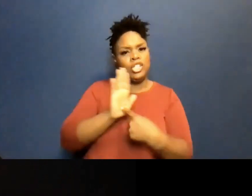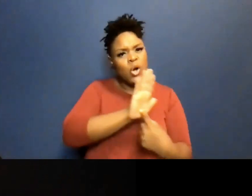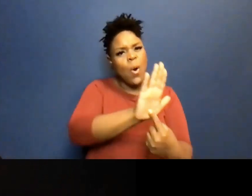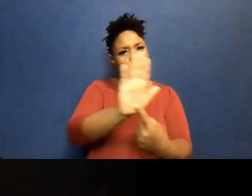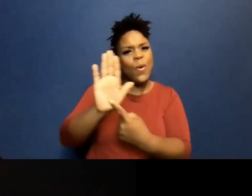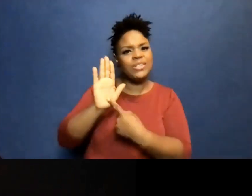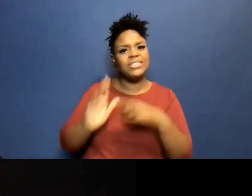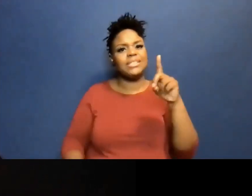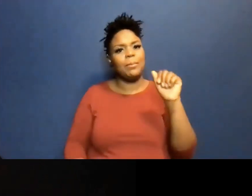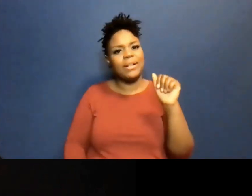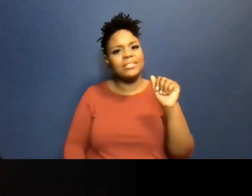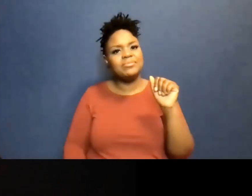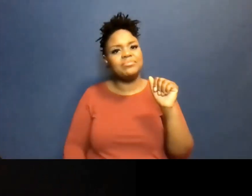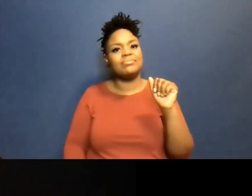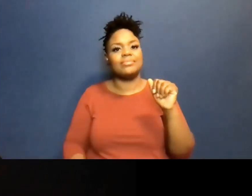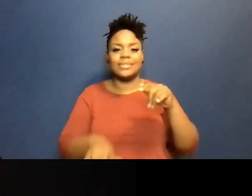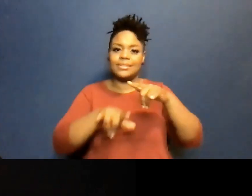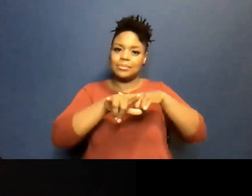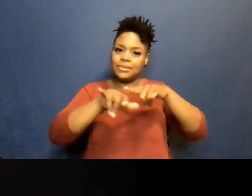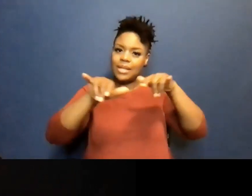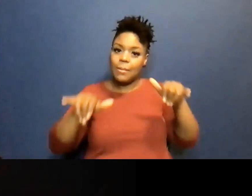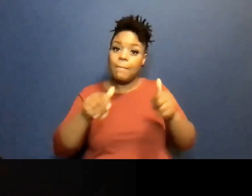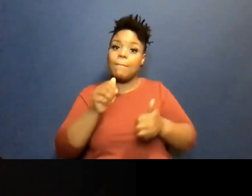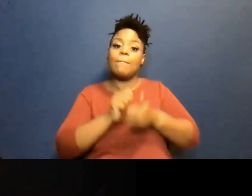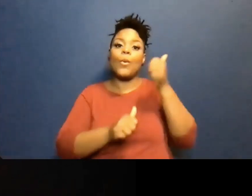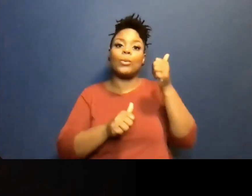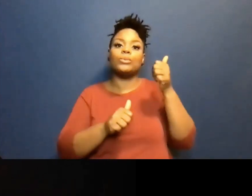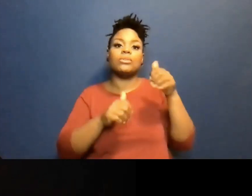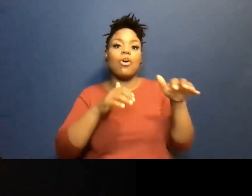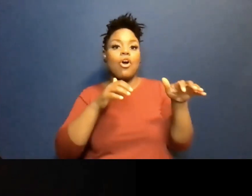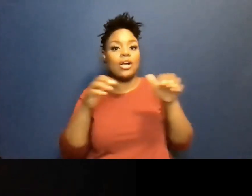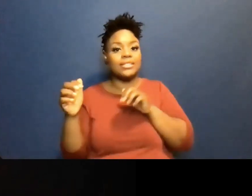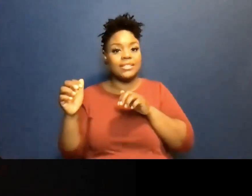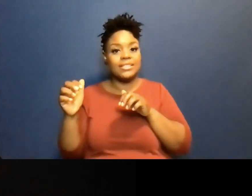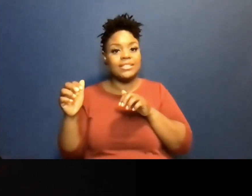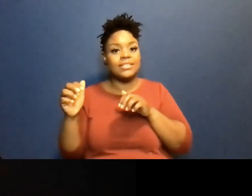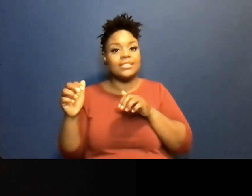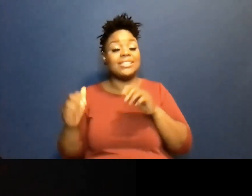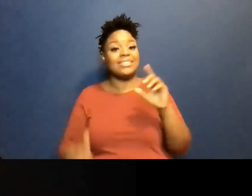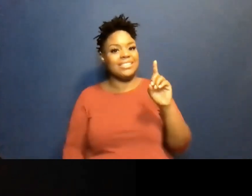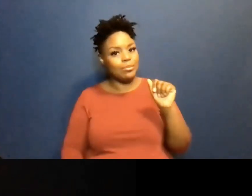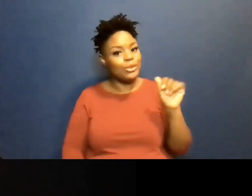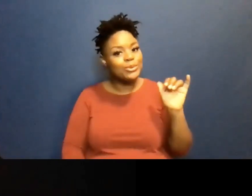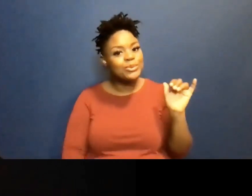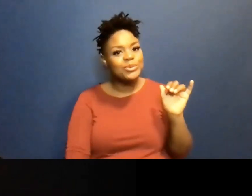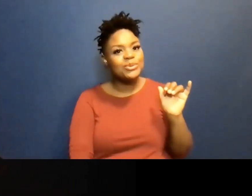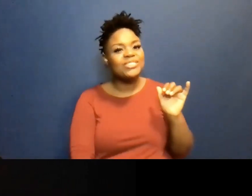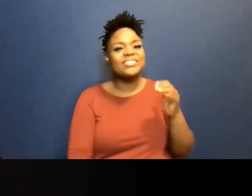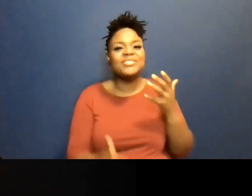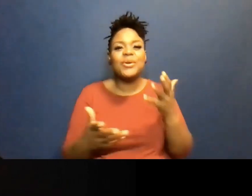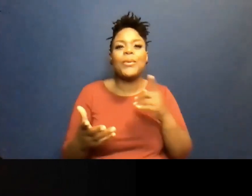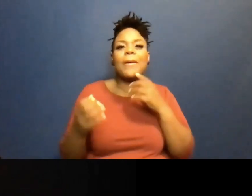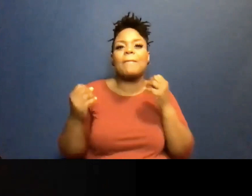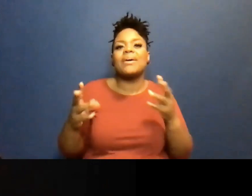audience, and there are like the insider outsider things, and I always look at that going, I know what you're doing there. And it's very much one of those